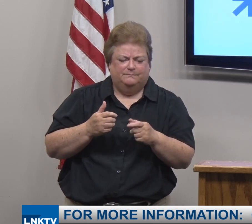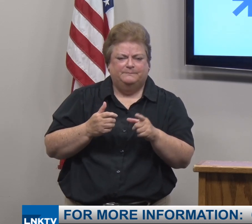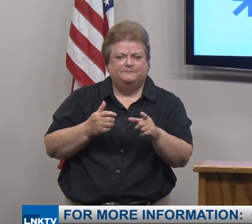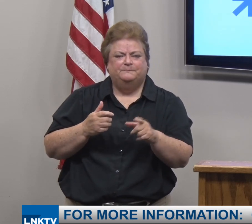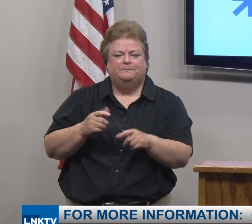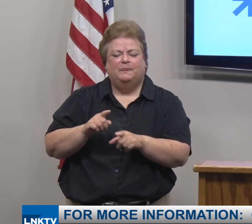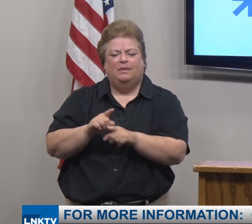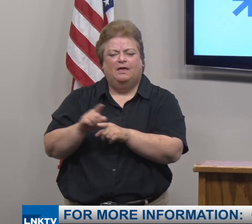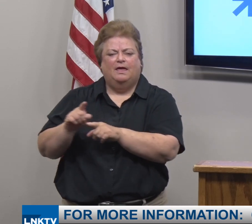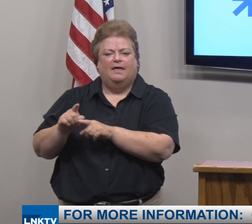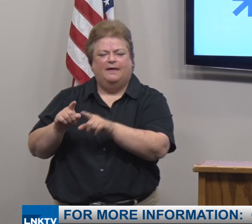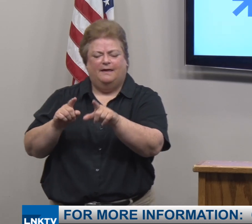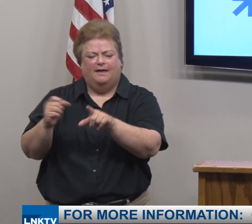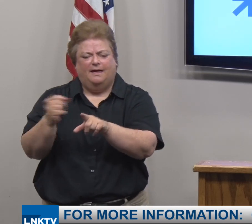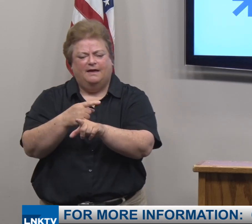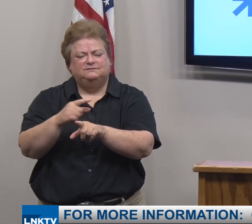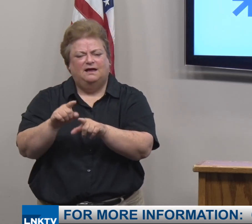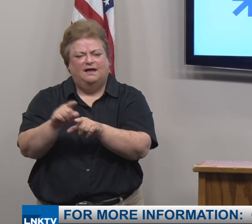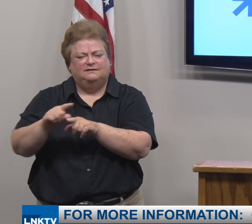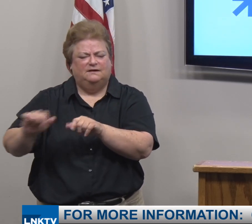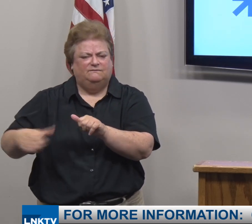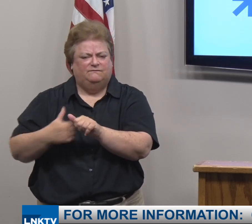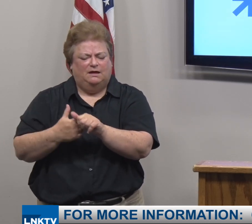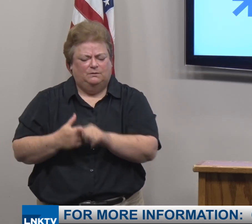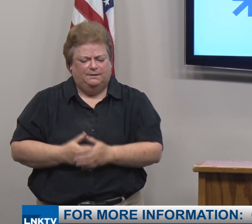Director, as a follow-up to that,